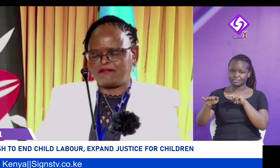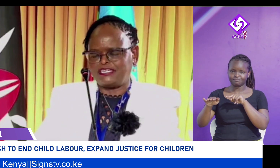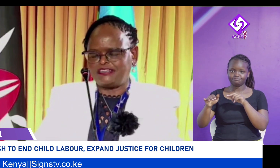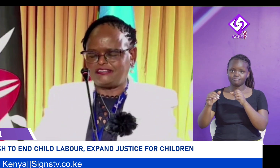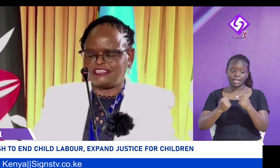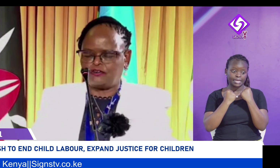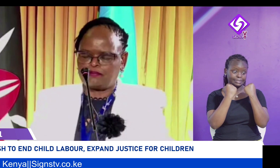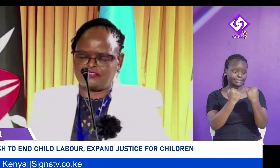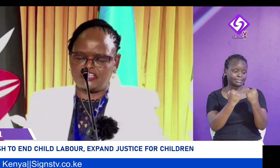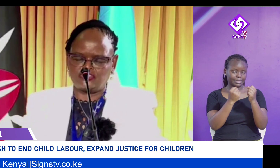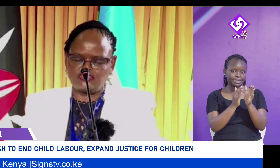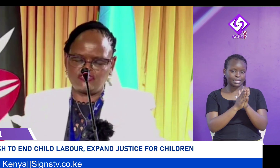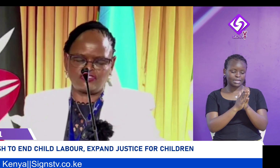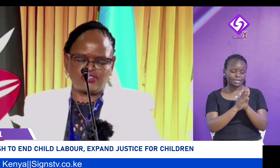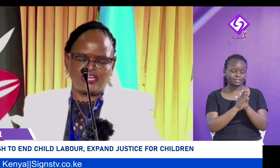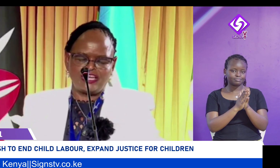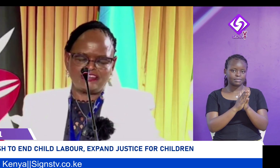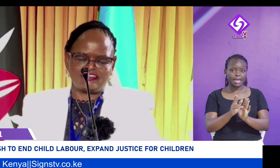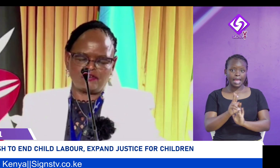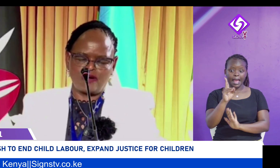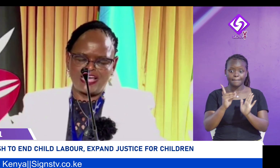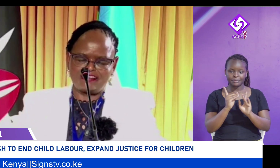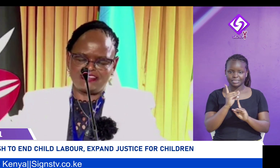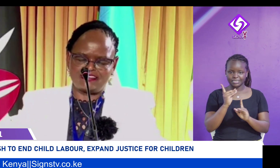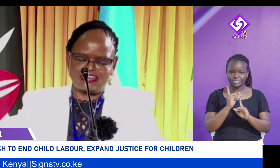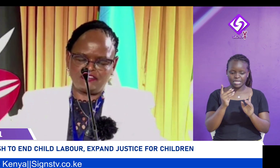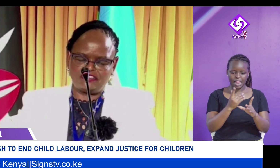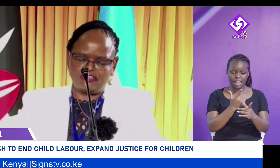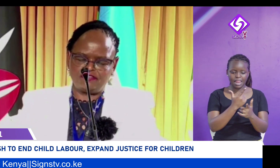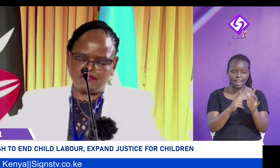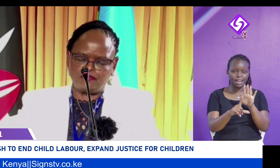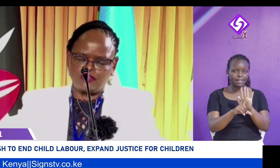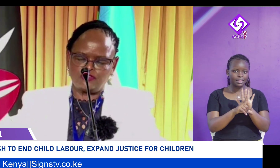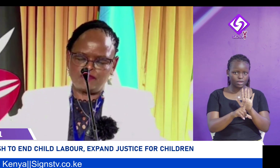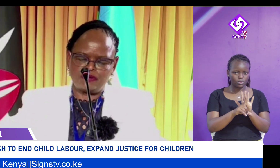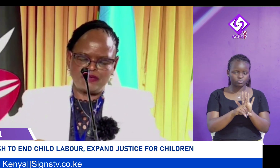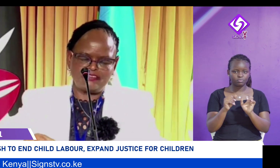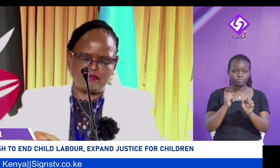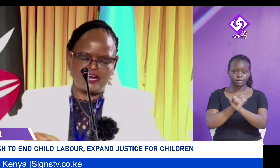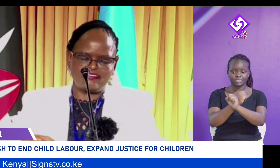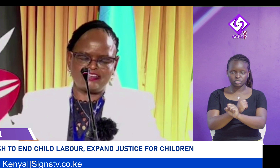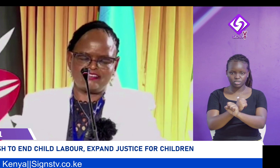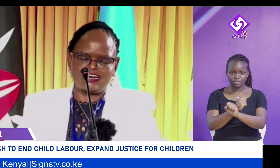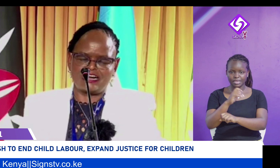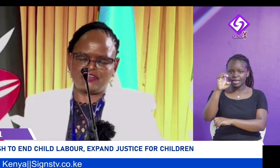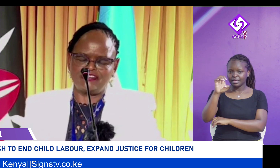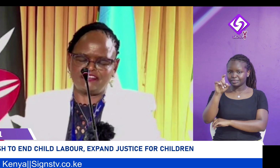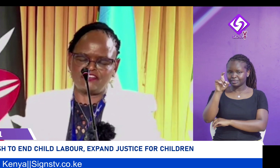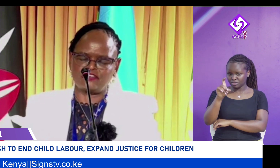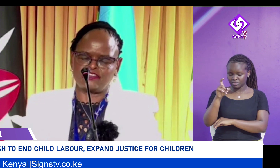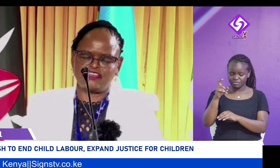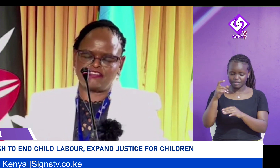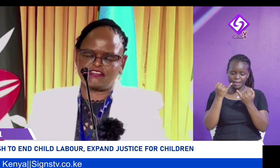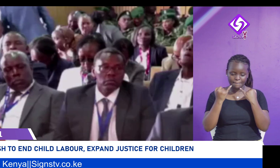and update legal protections. It requires the executive to implement policies and